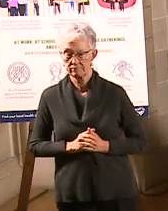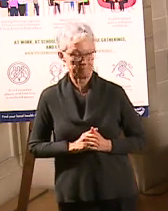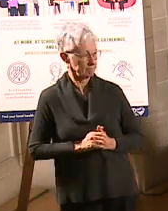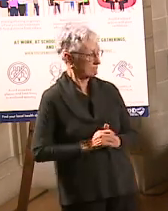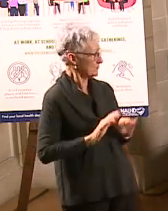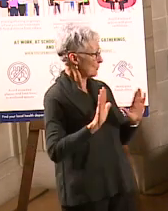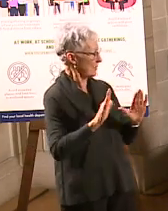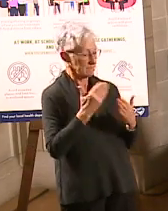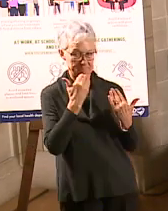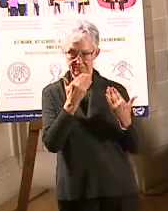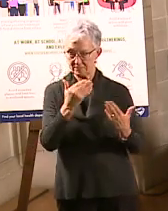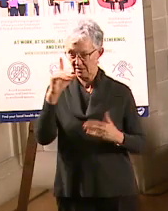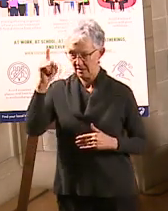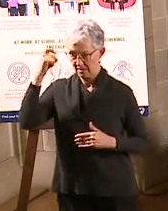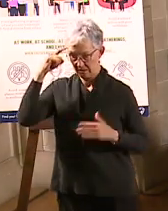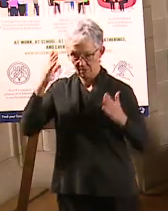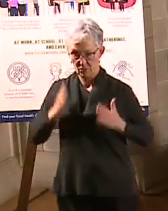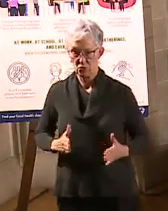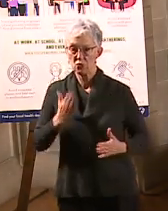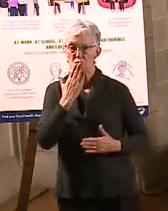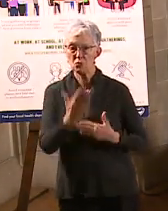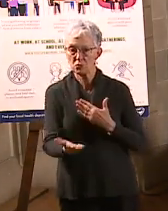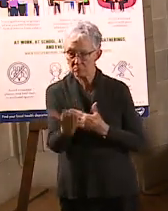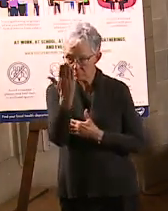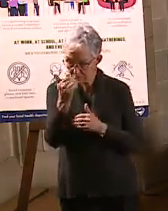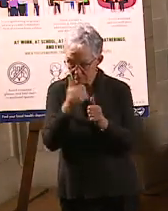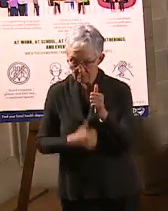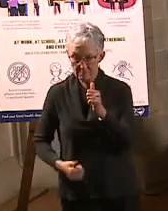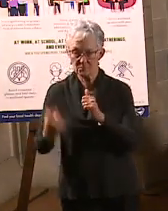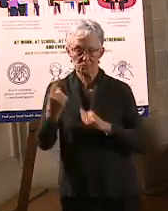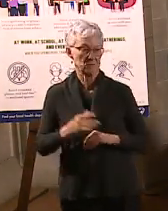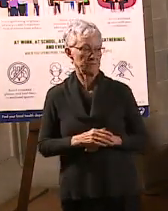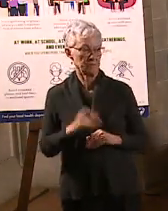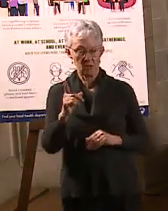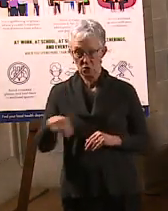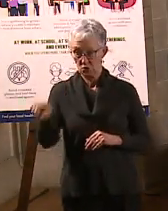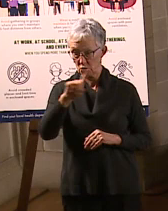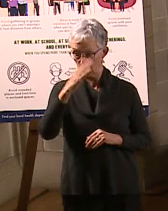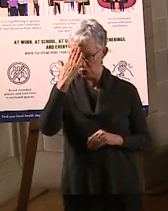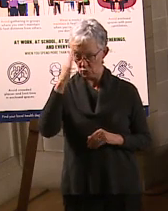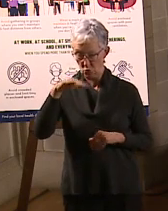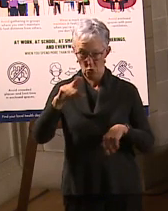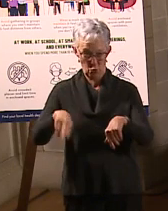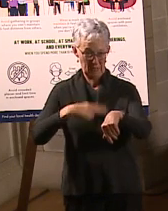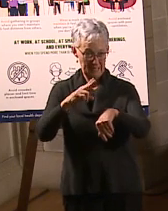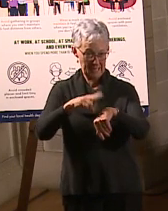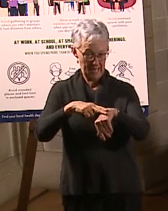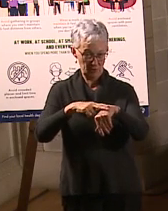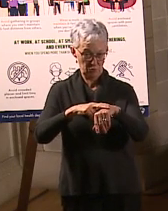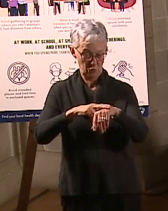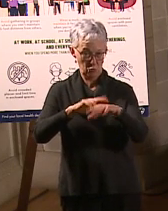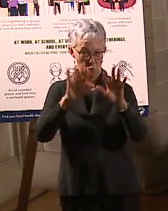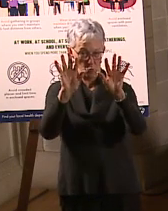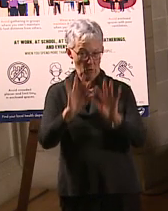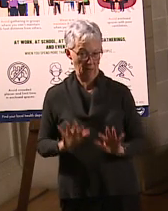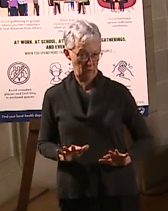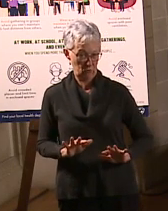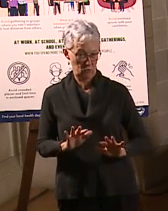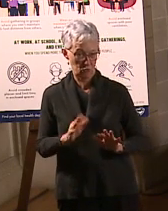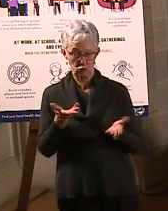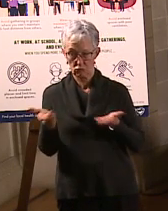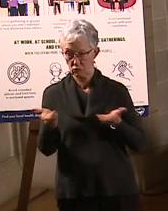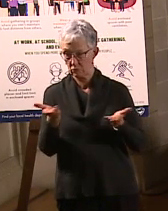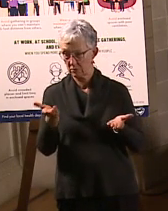Great, thank you, Governor. Good morning, everybody. As you all know, the National Weather Service has issued a severe winter